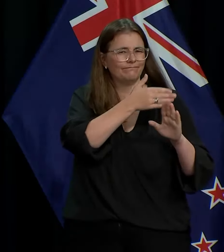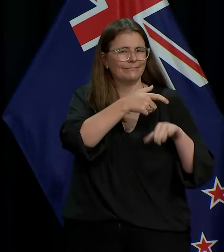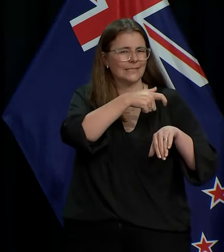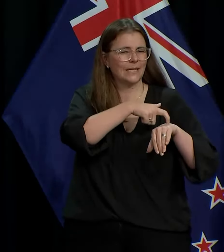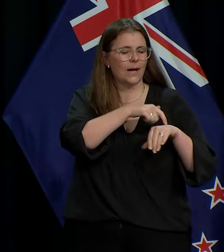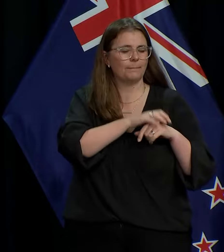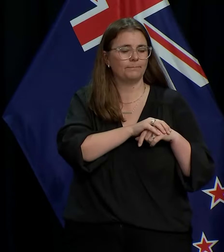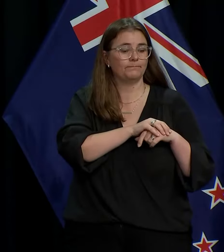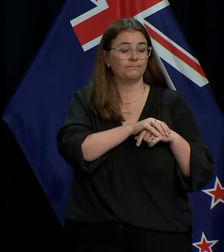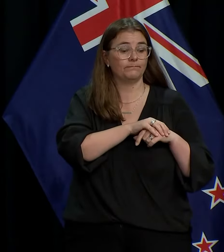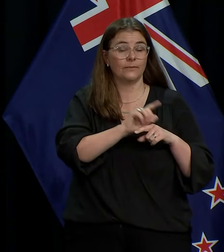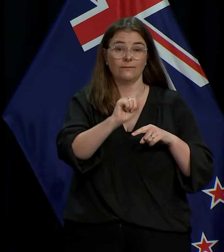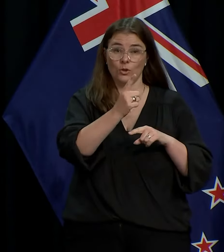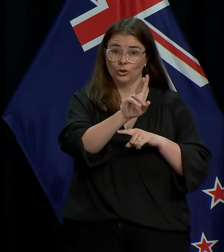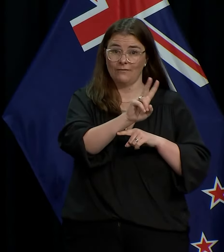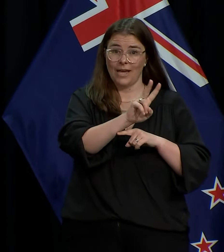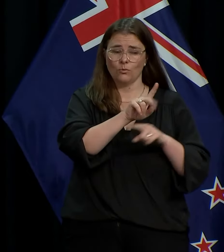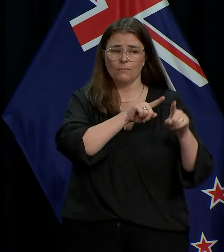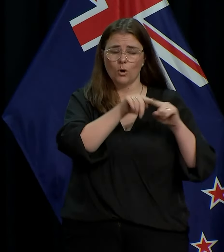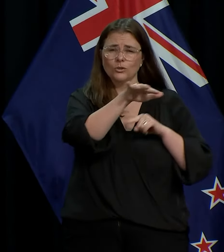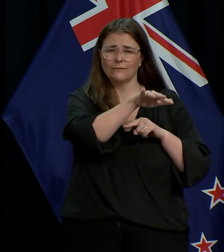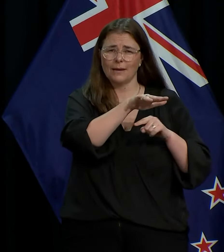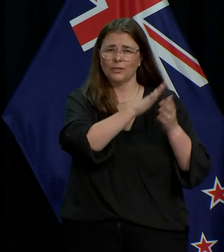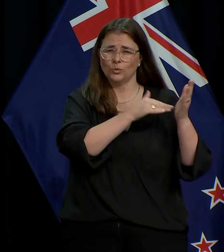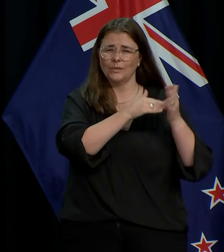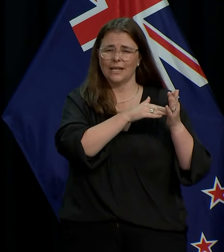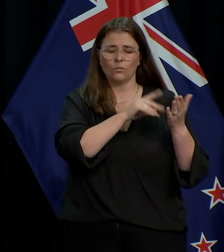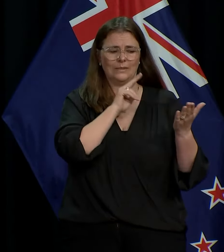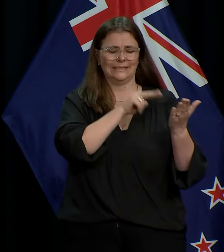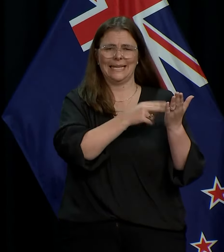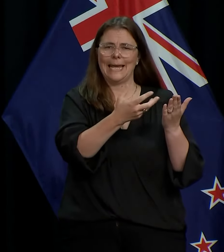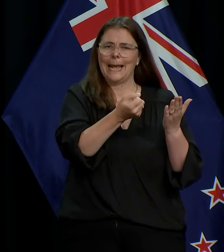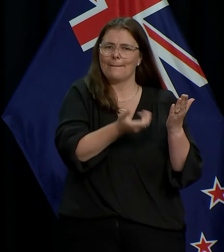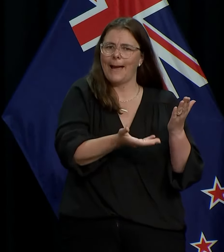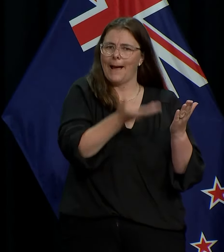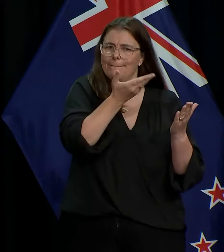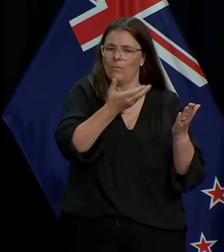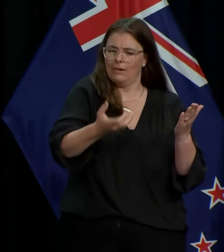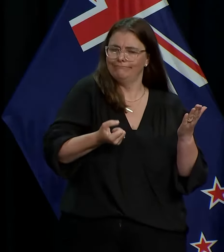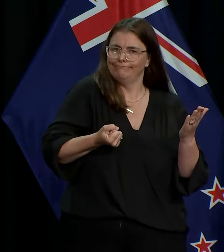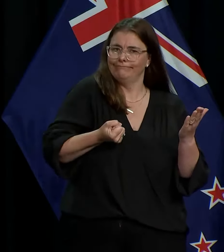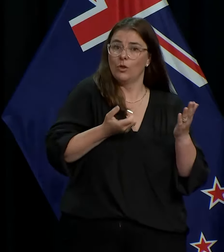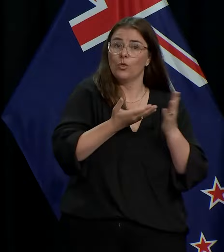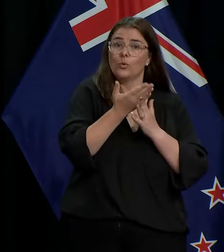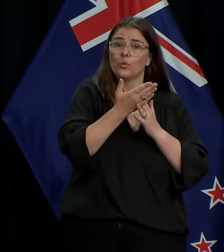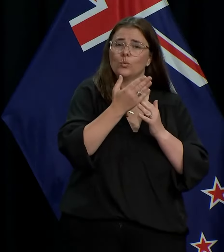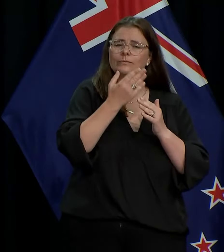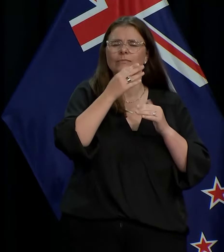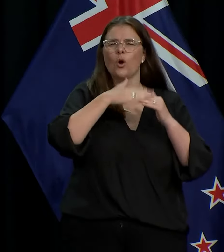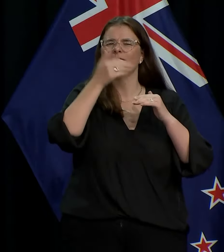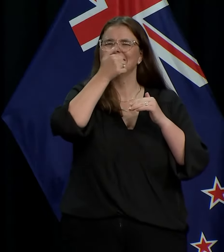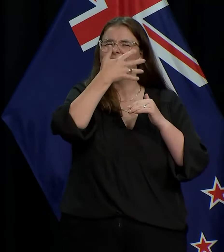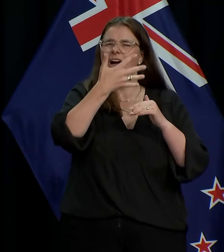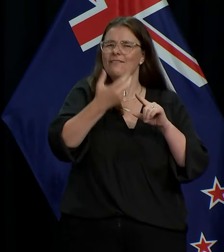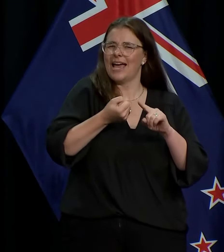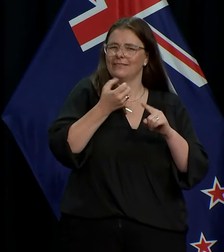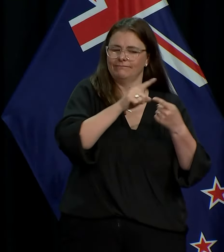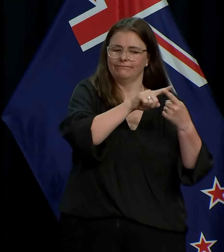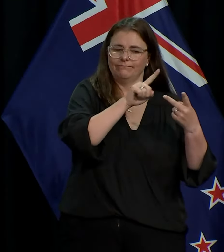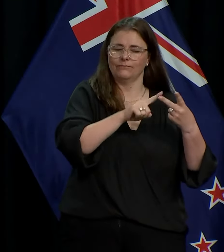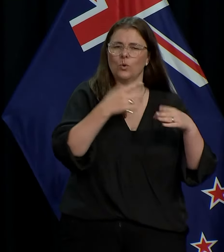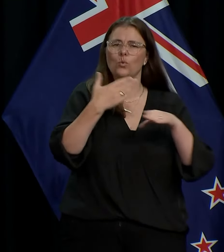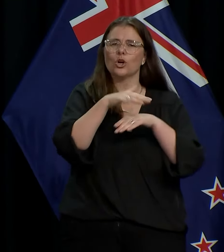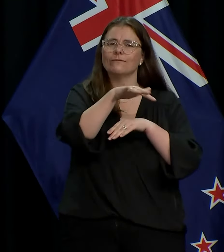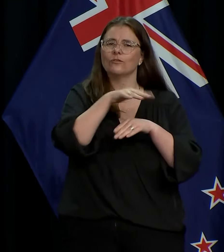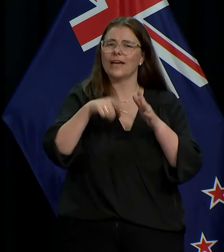On 1 April, the majority of families in New Zealand will see their incomes go up as we increase New Zealand superannuation, the Working for